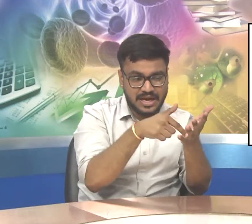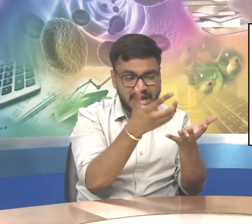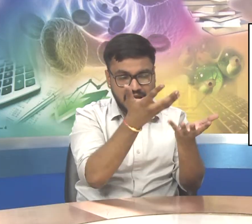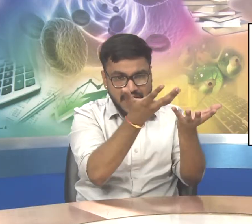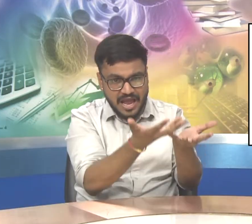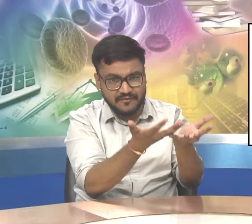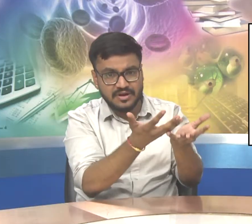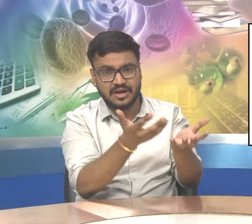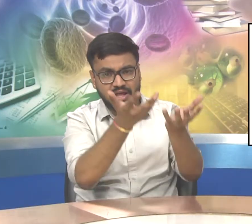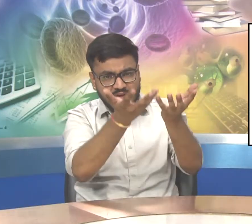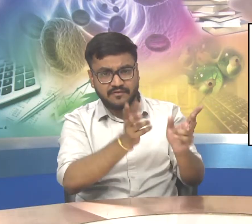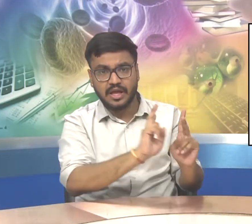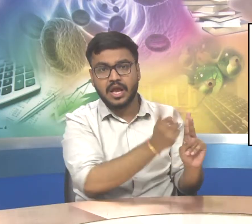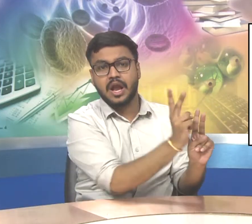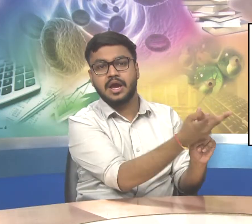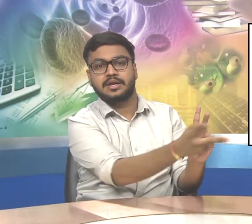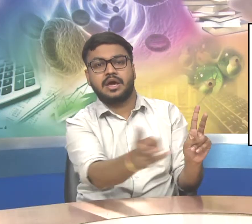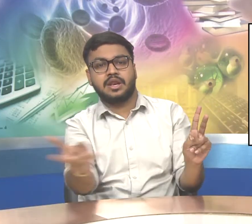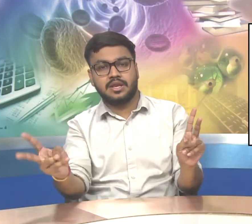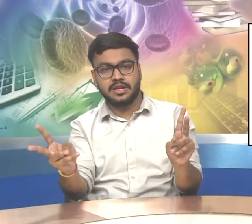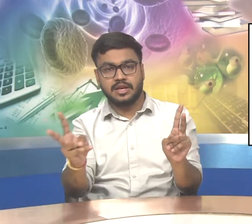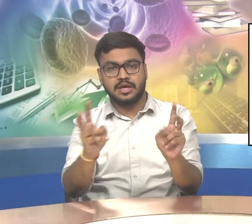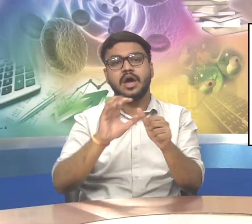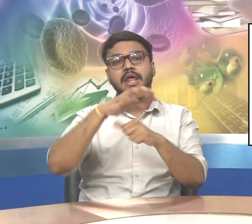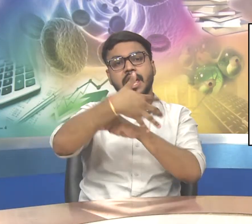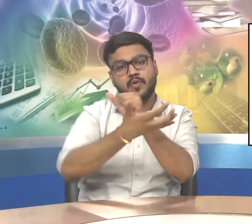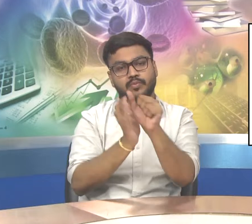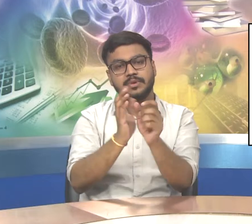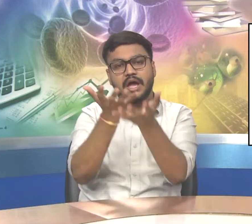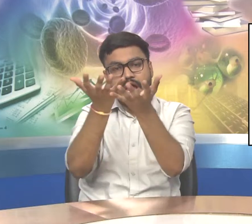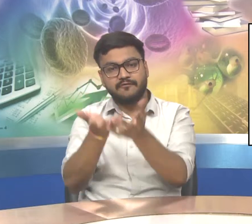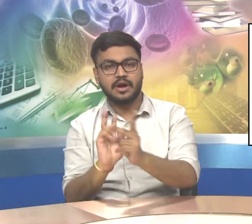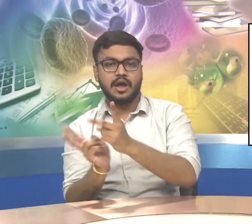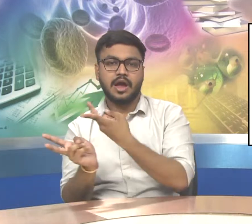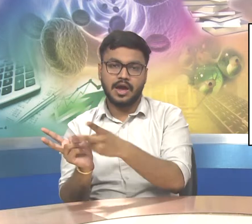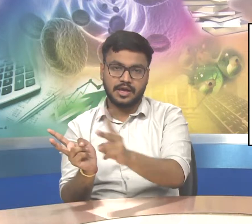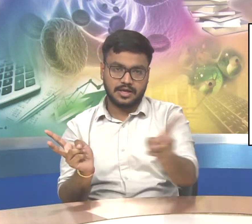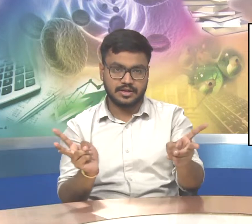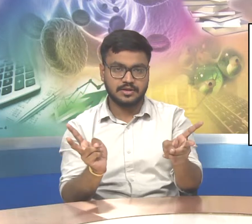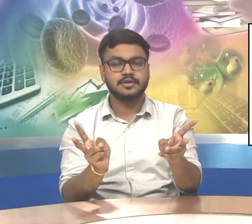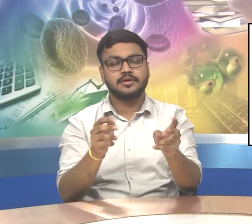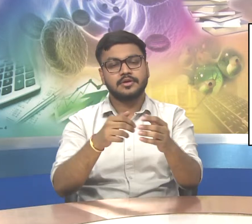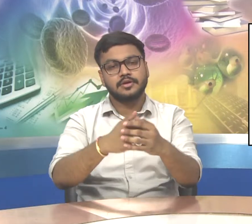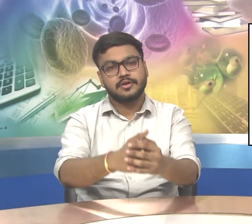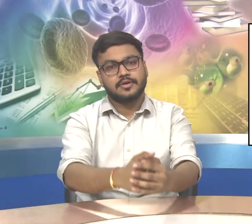atoms of different elements have different atomic masses.